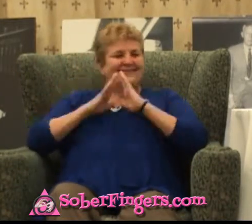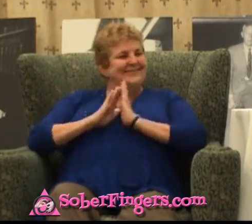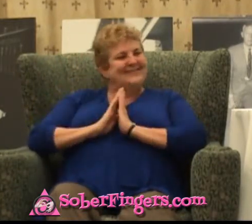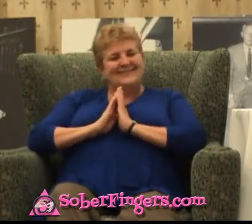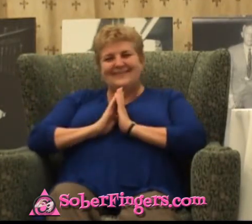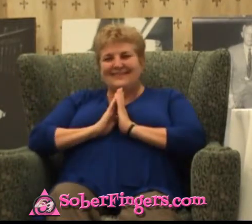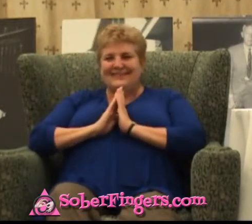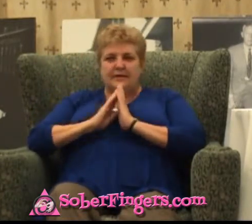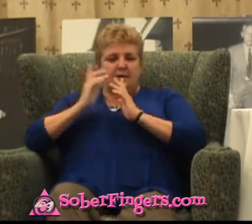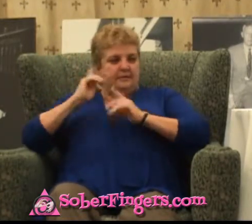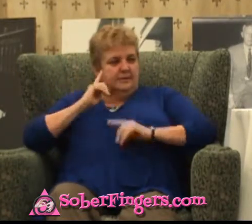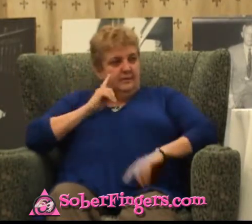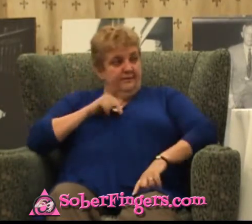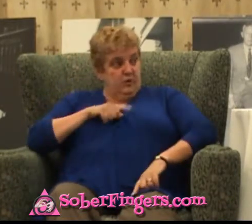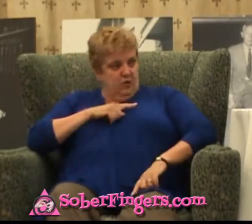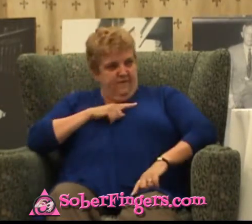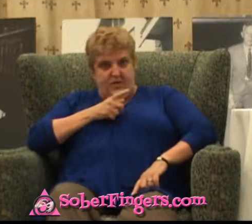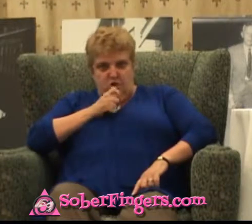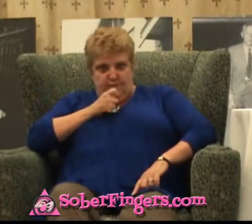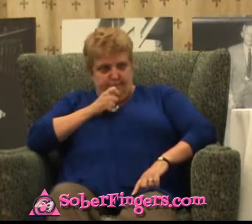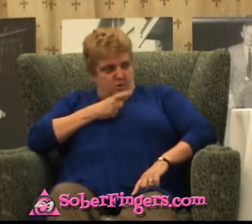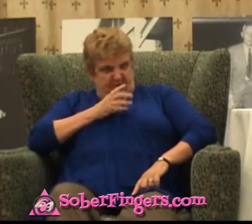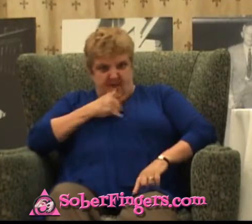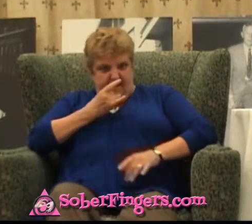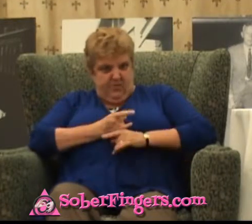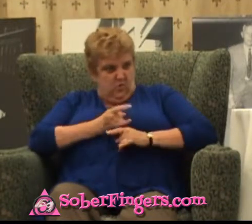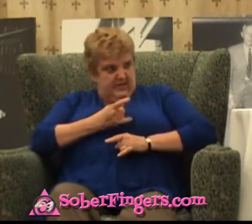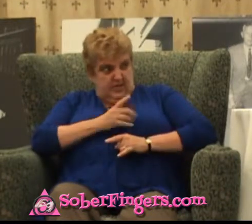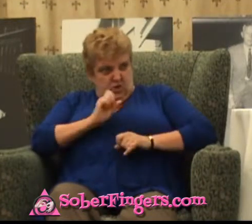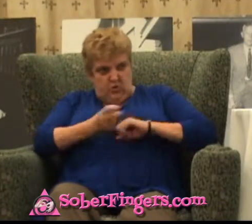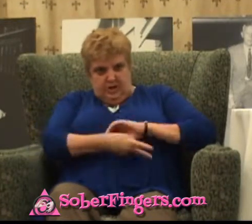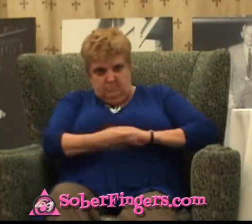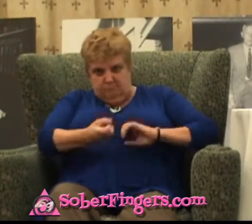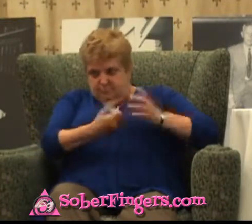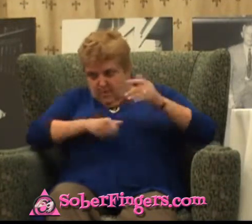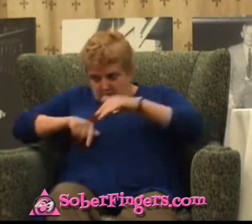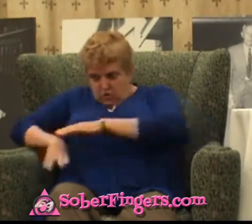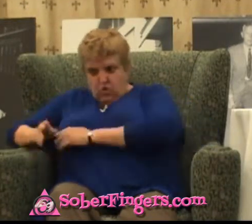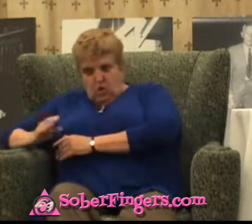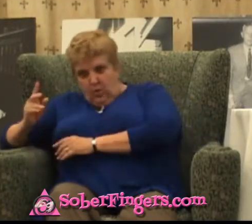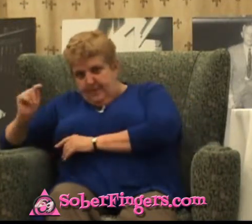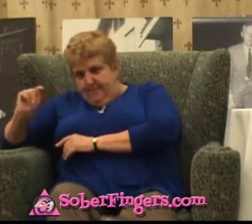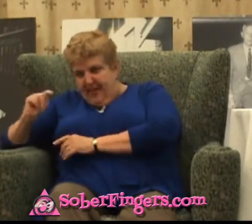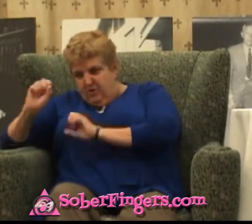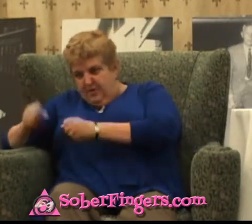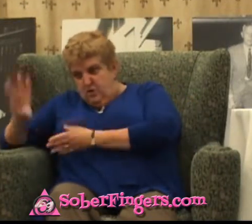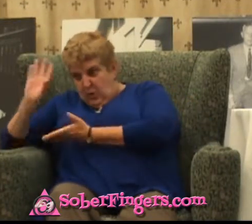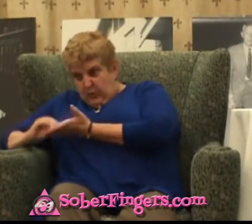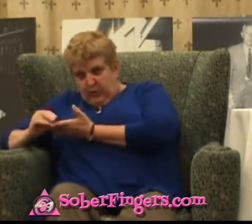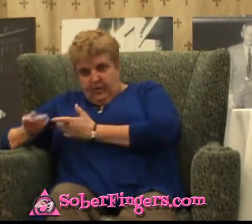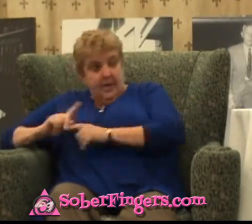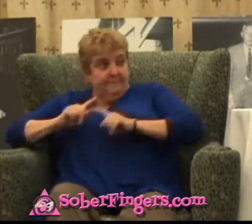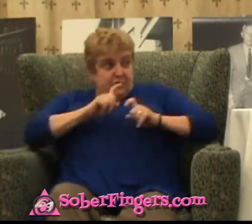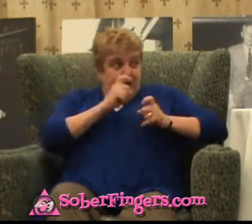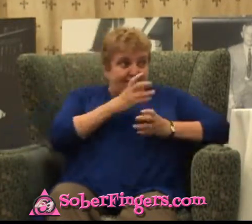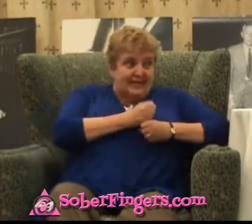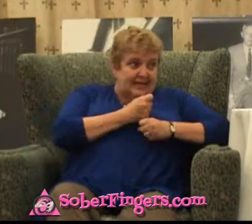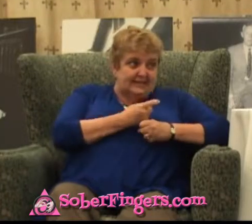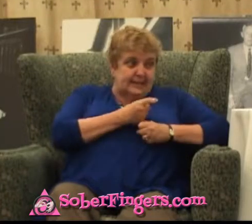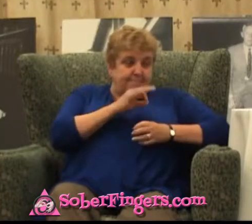past him and over there at that bar and get that whole bottle of whiskey, and you can take it back in the bathroom and you can drink that whole bottle of whiskey down, but you better get a 2-liter bottle of pop to refill that bottle of